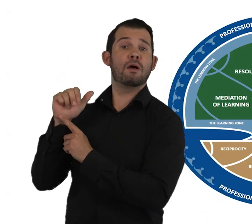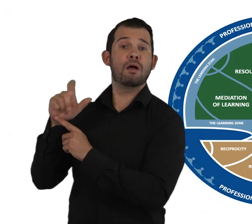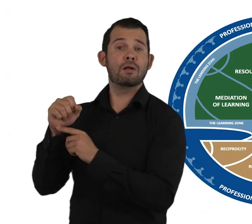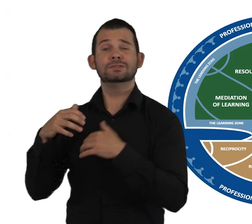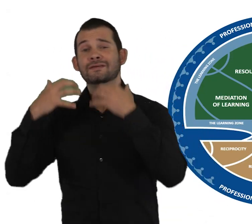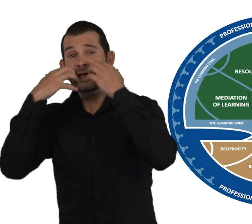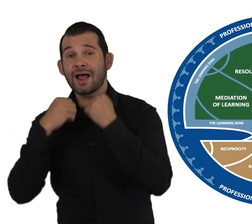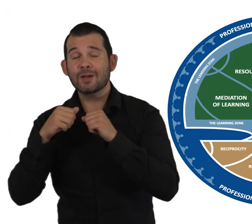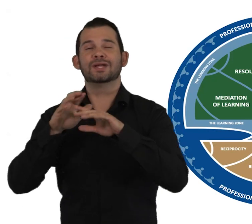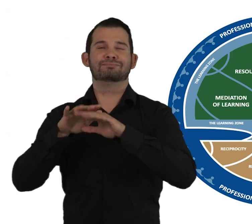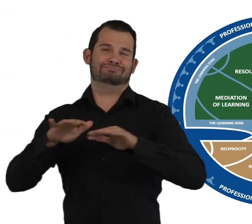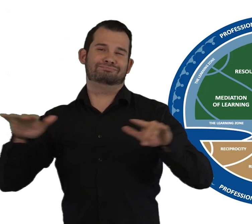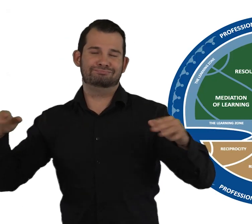morals, values, and so on.